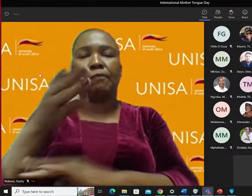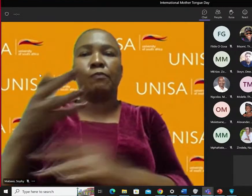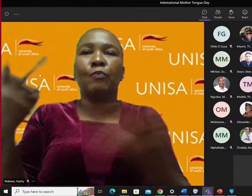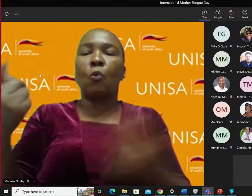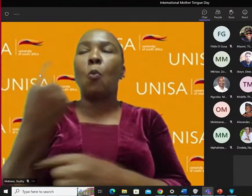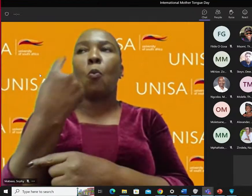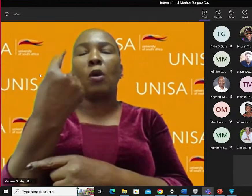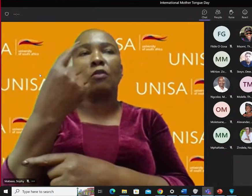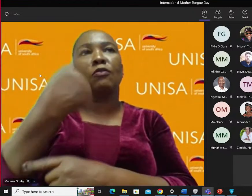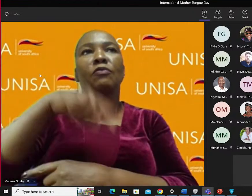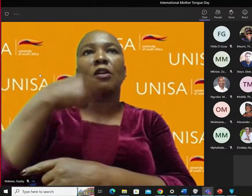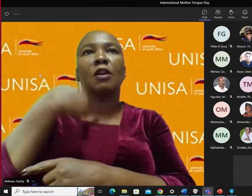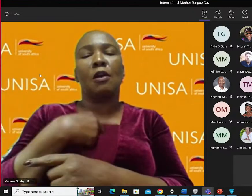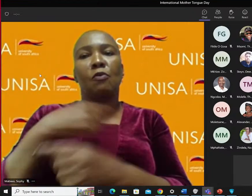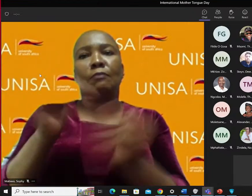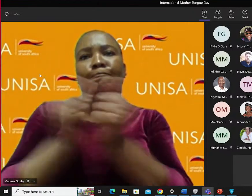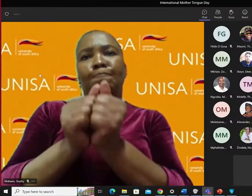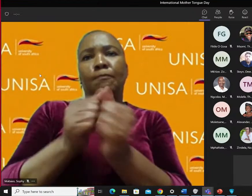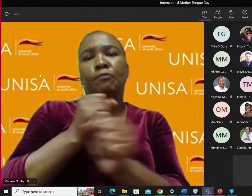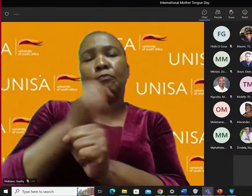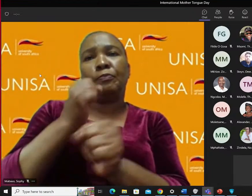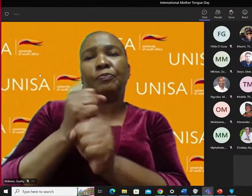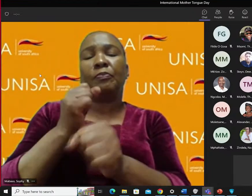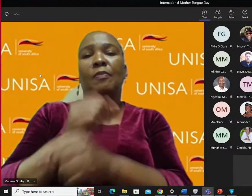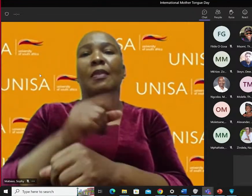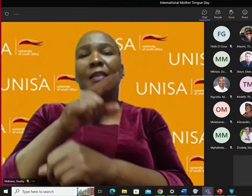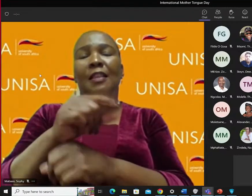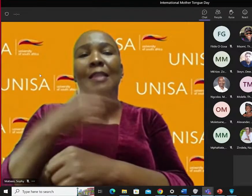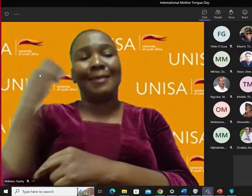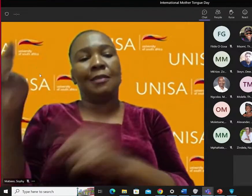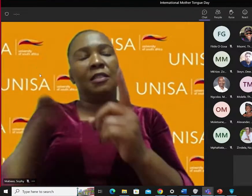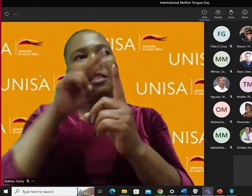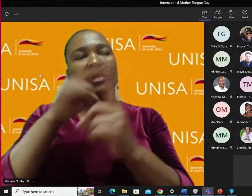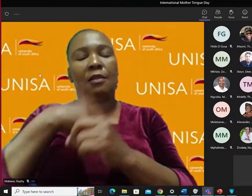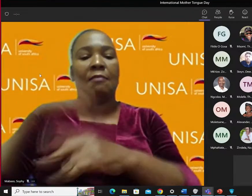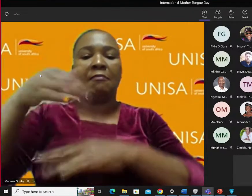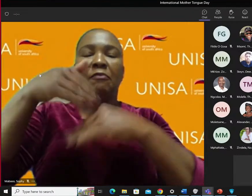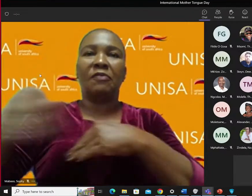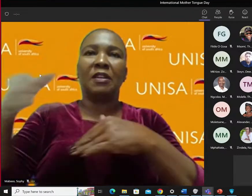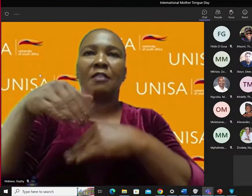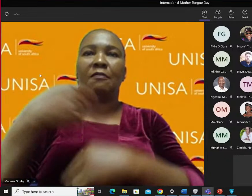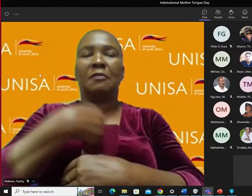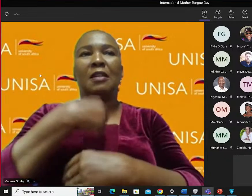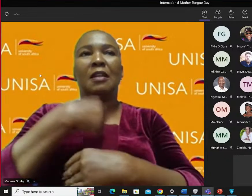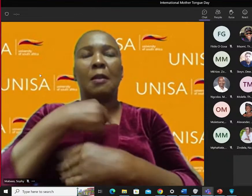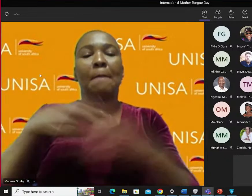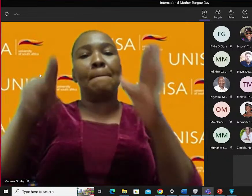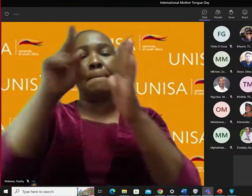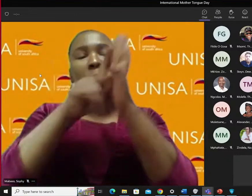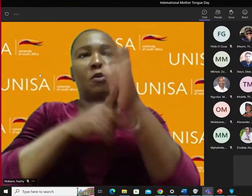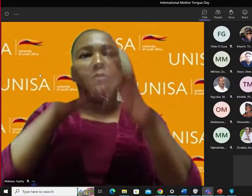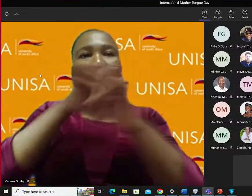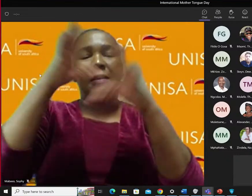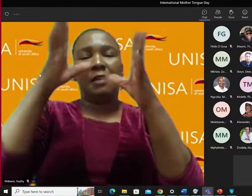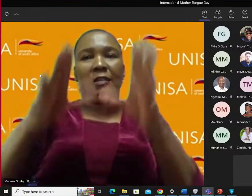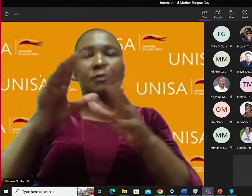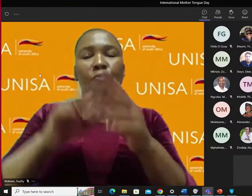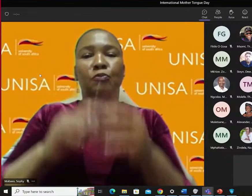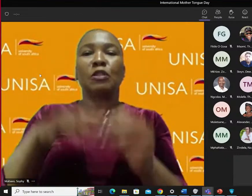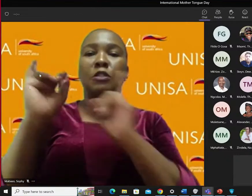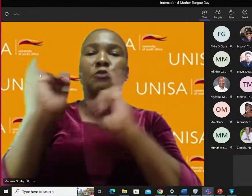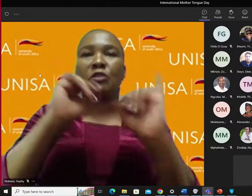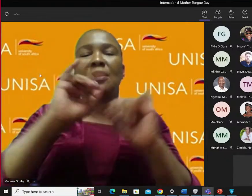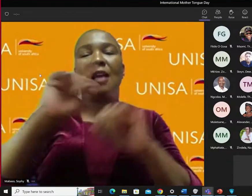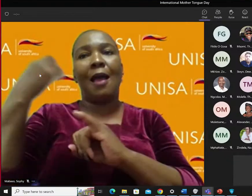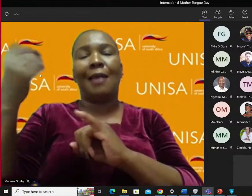our stakeholders that I see in front of me. Program directors will introduce other guests as they